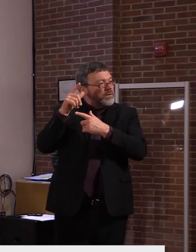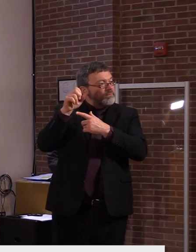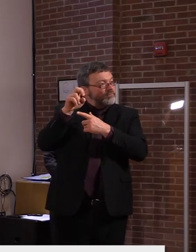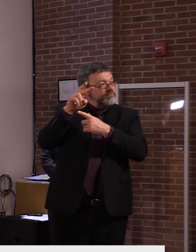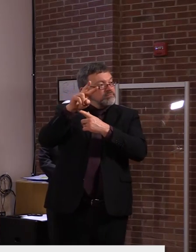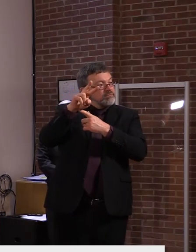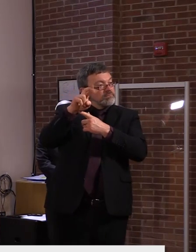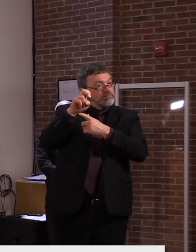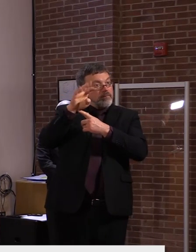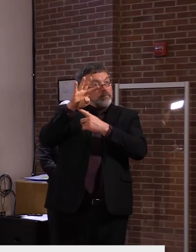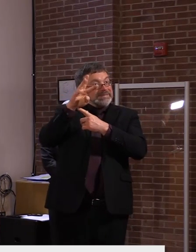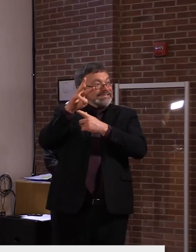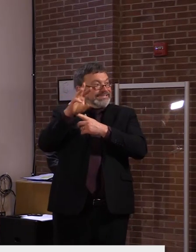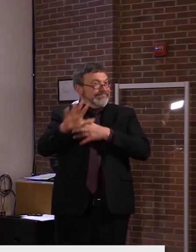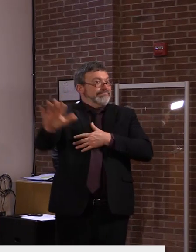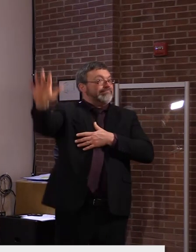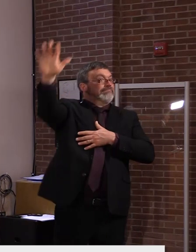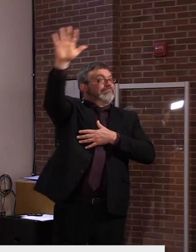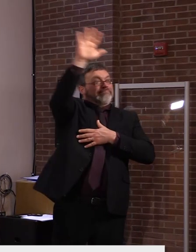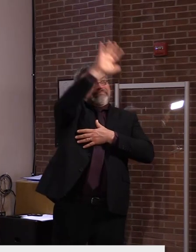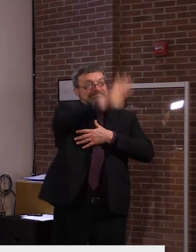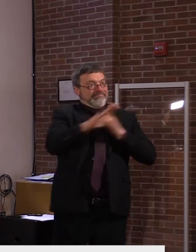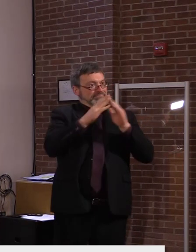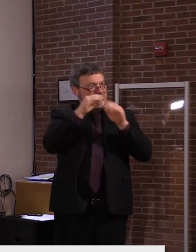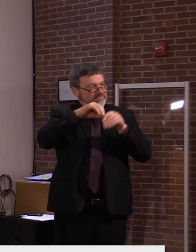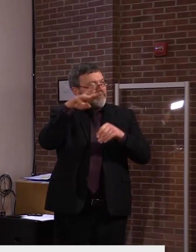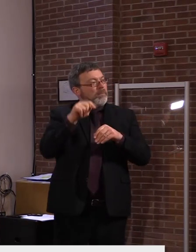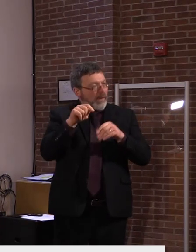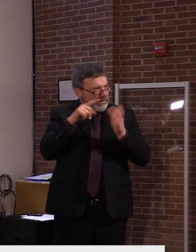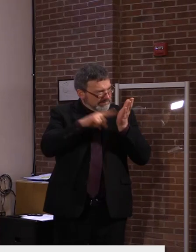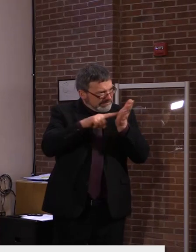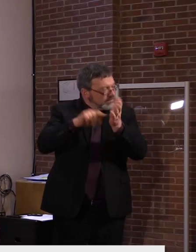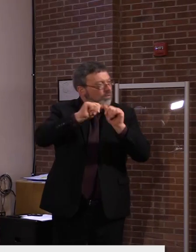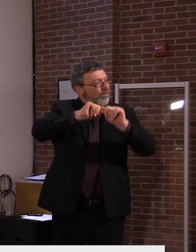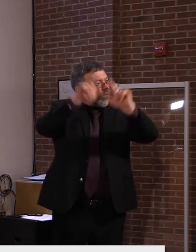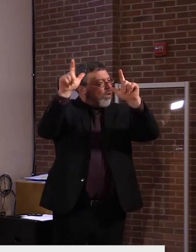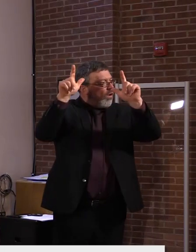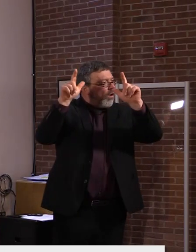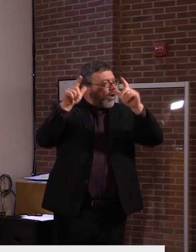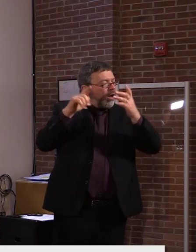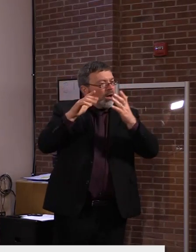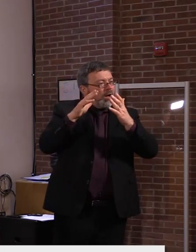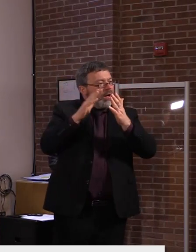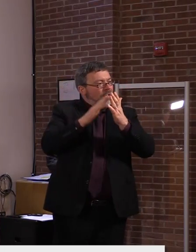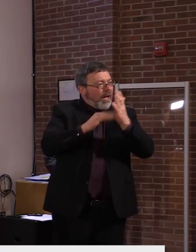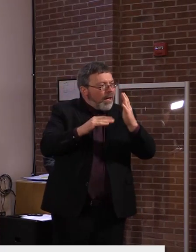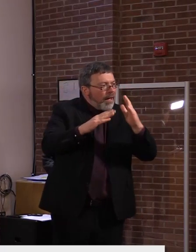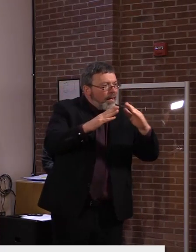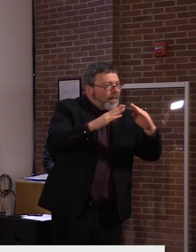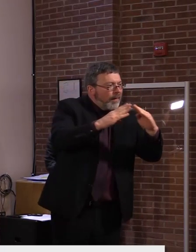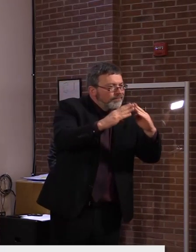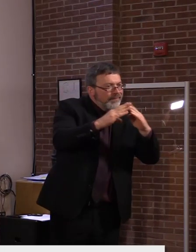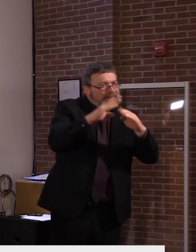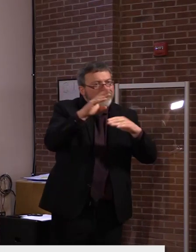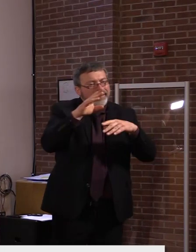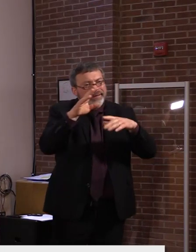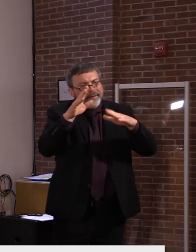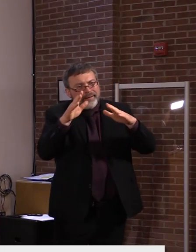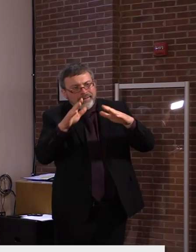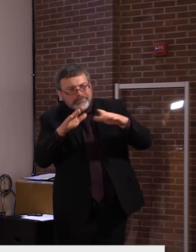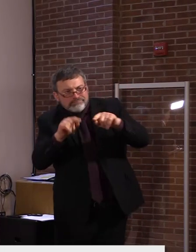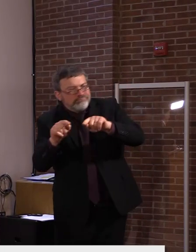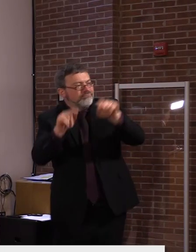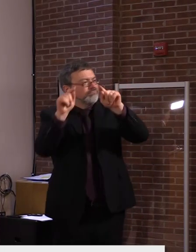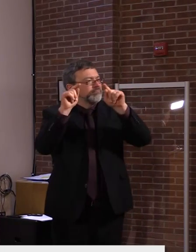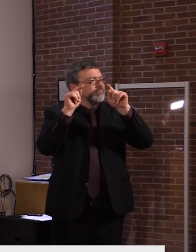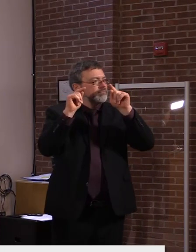throughout the state, plus I think they also have some villages and water districts, but there was no survey. And some